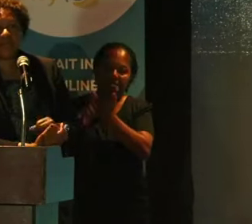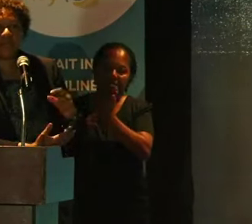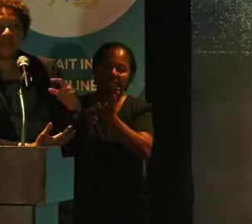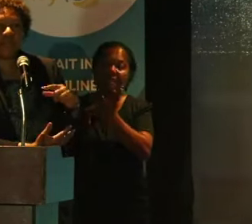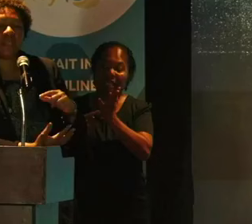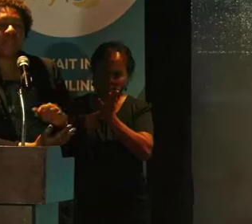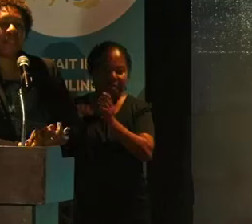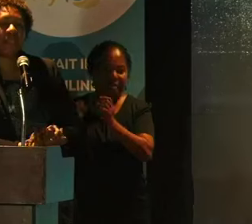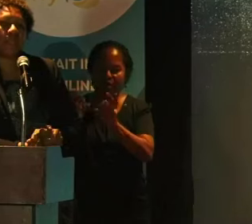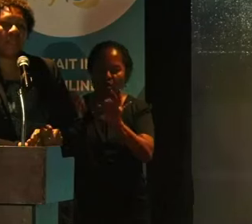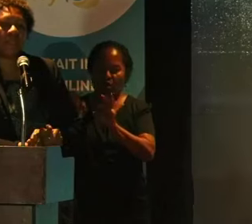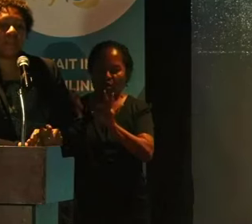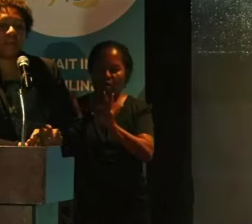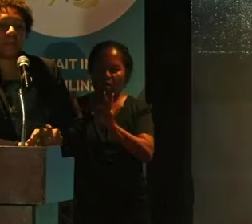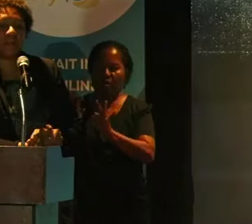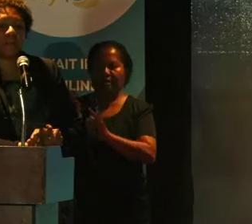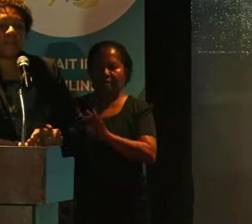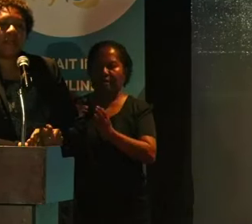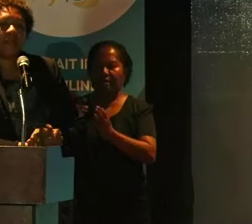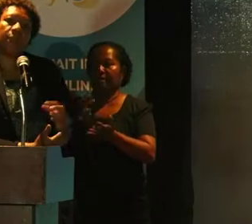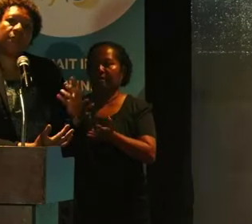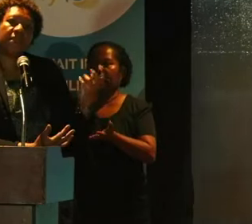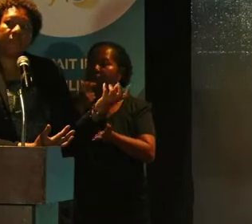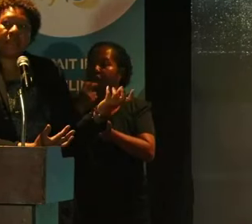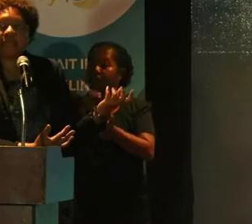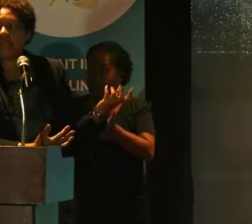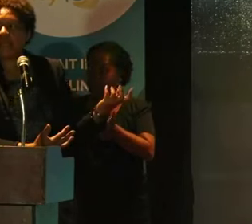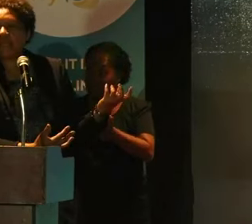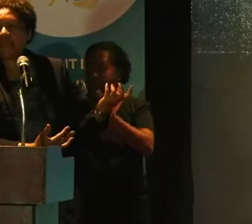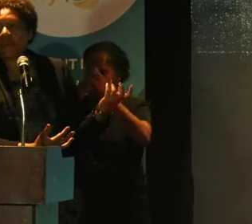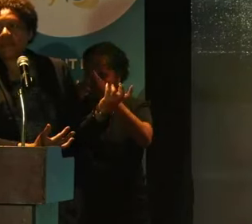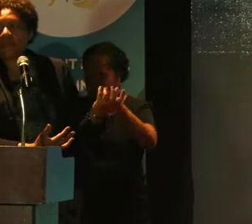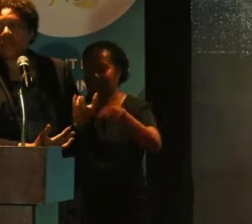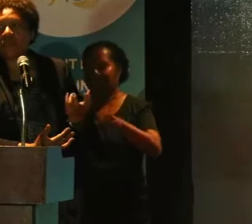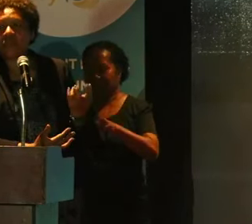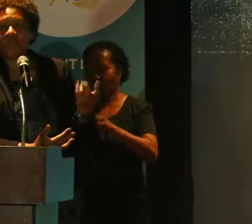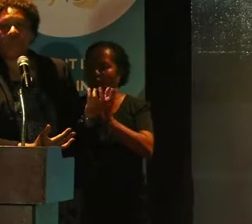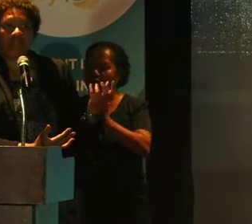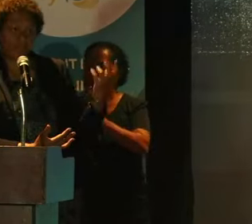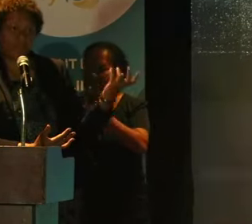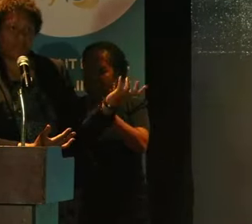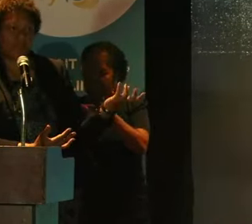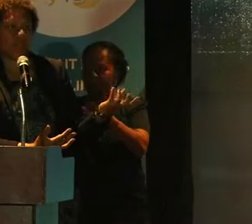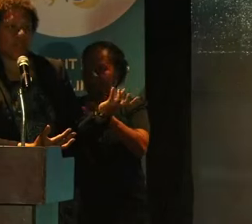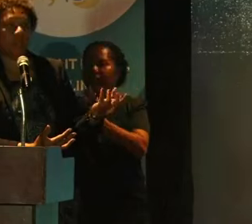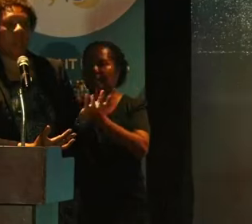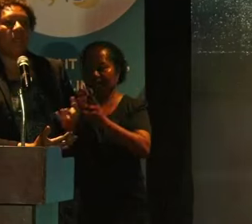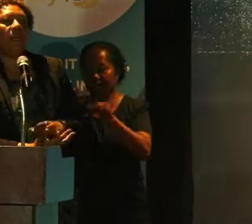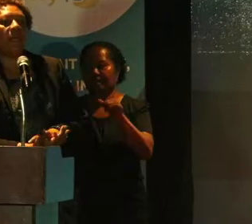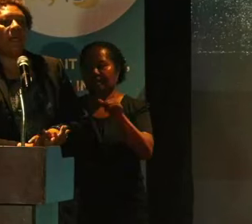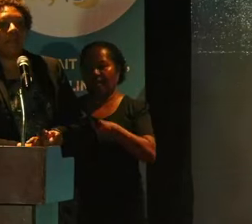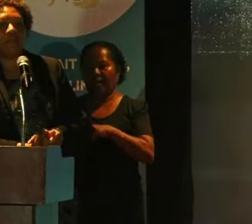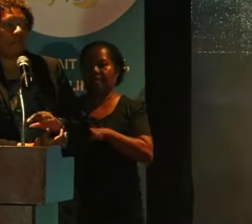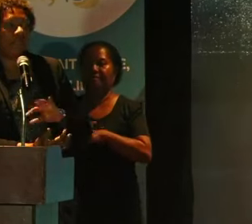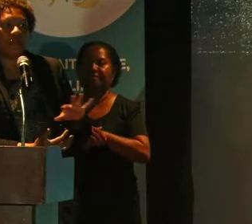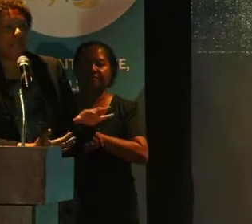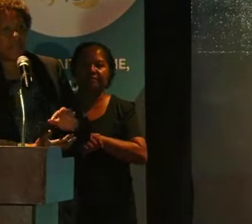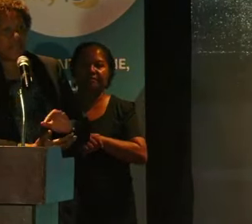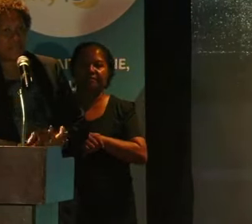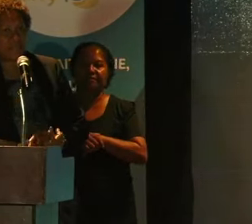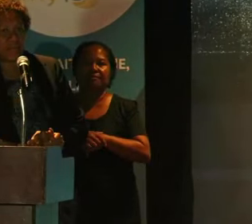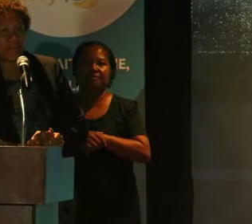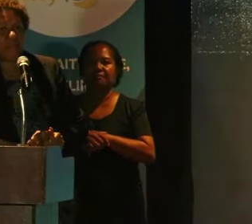question out during morning tea where someone said someone was selling liquor in a residential area, in a residential suburb. That's